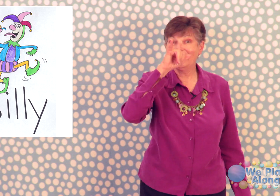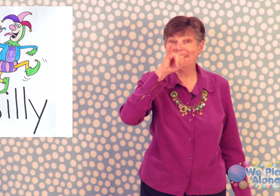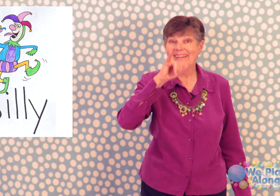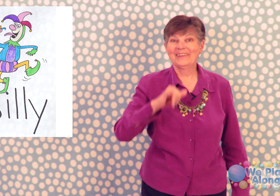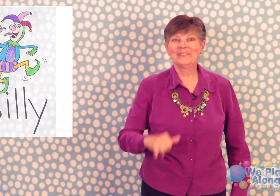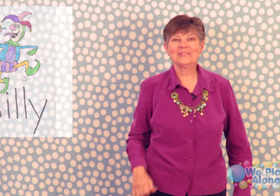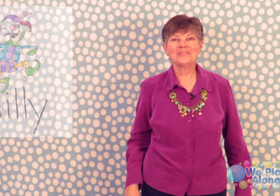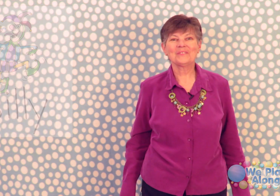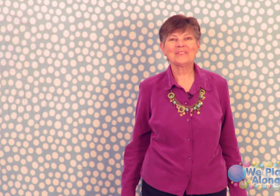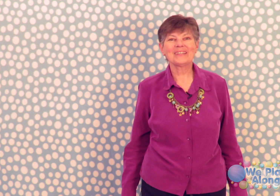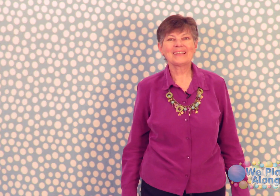silly.